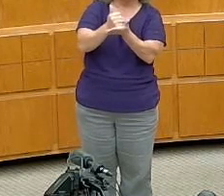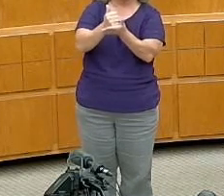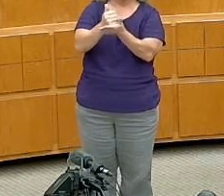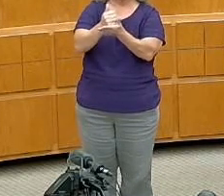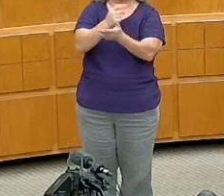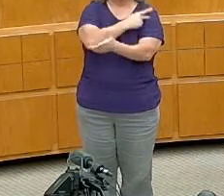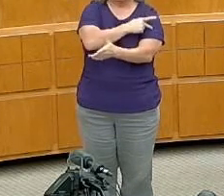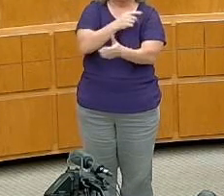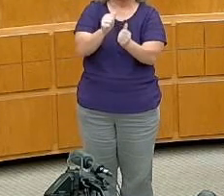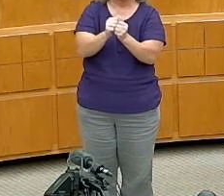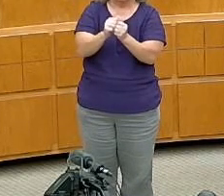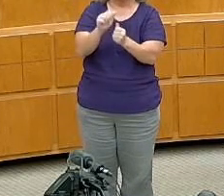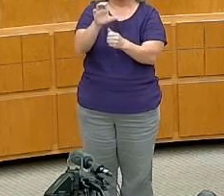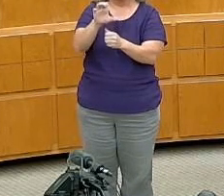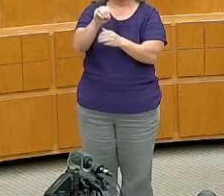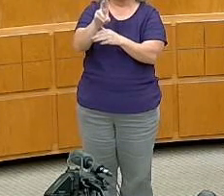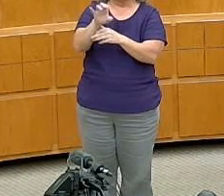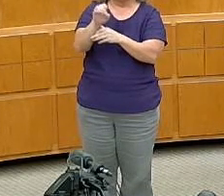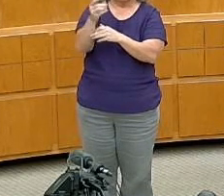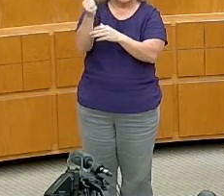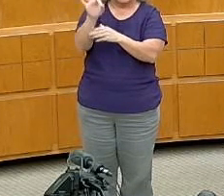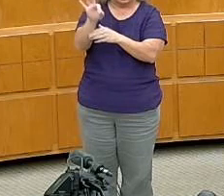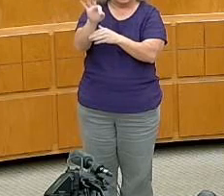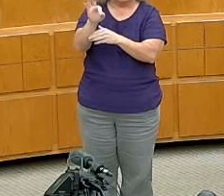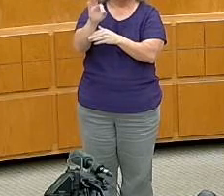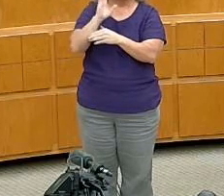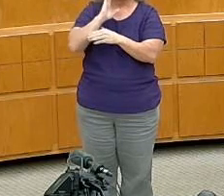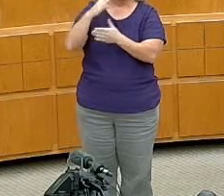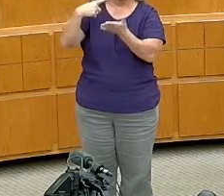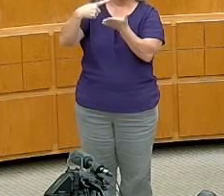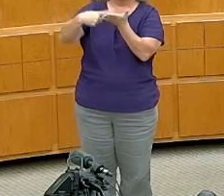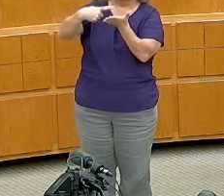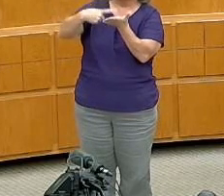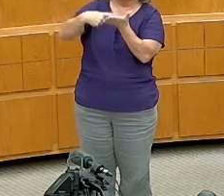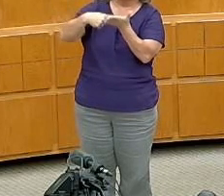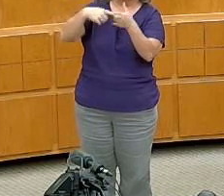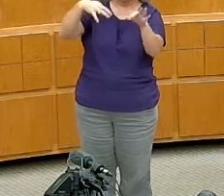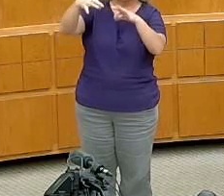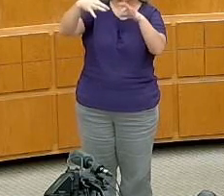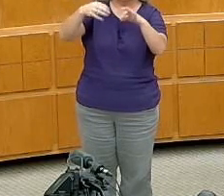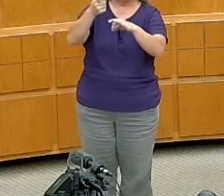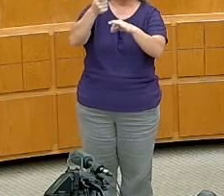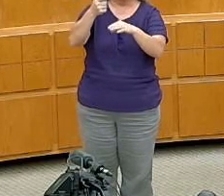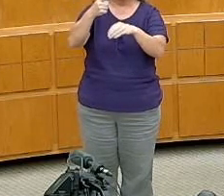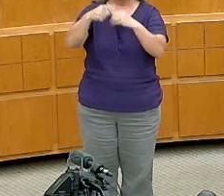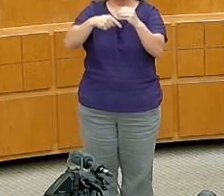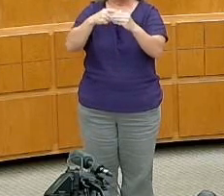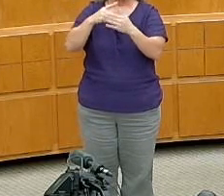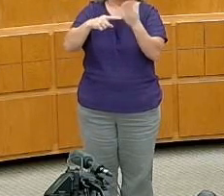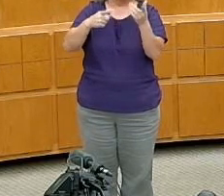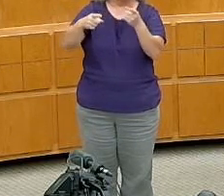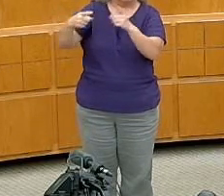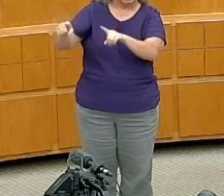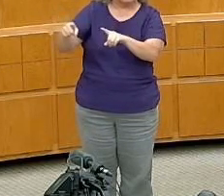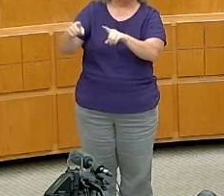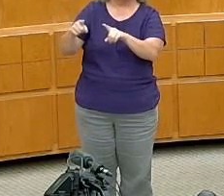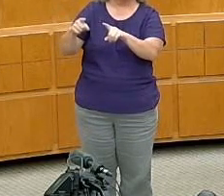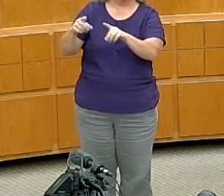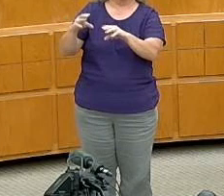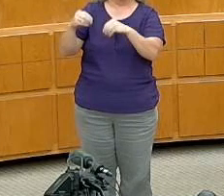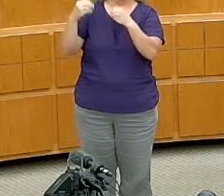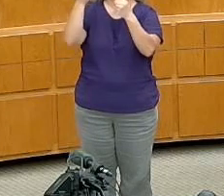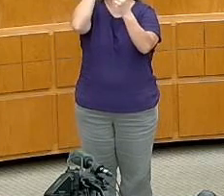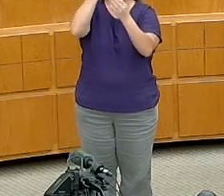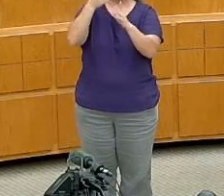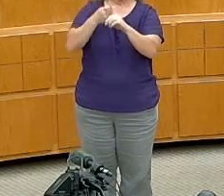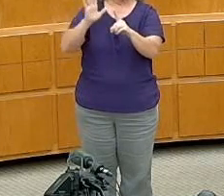so he'll talk to us a little bit today and to the community about what he's seeing out there and give an update from his perspective.